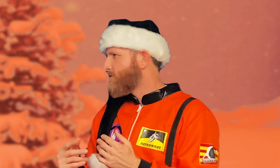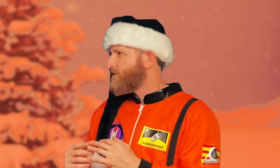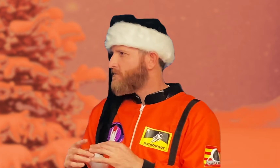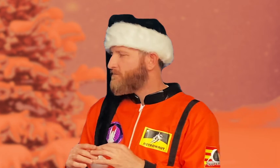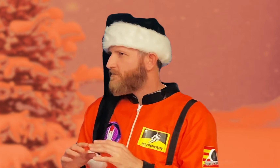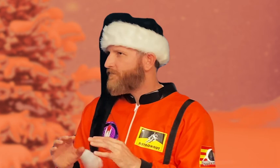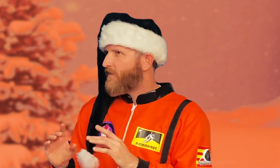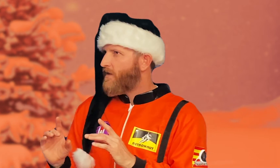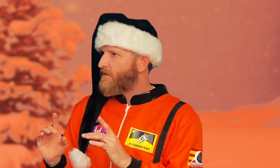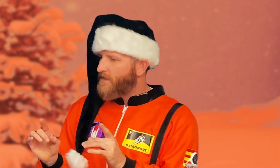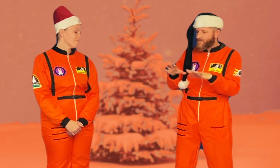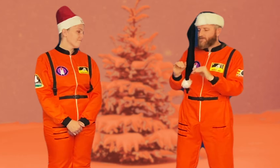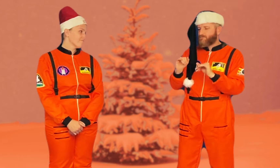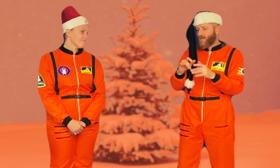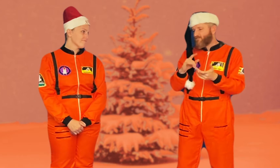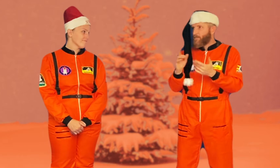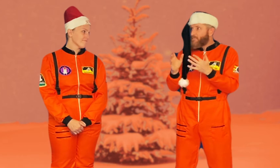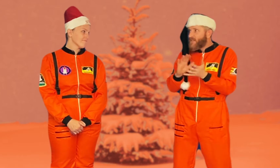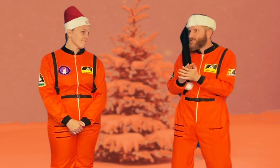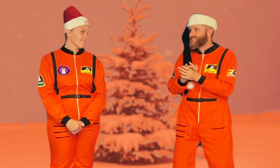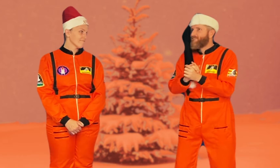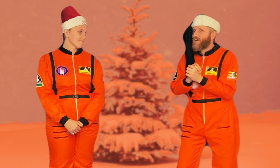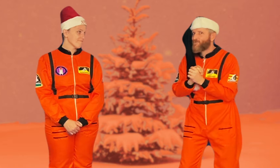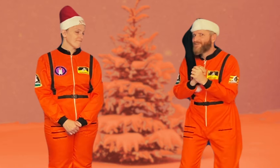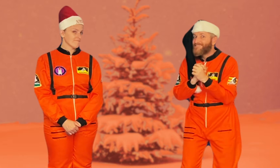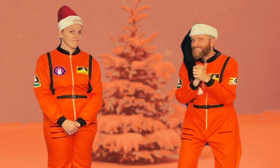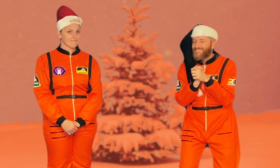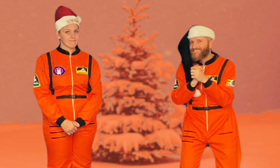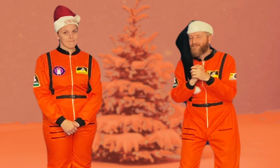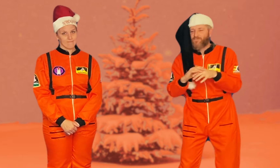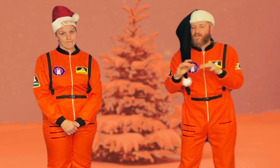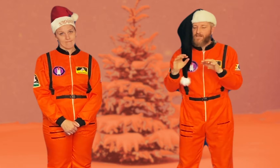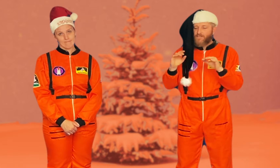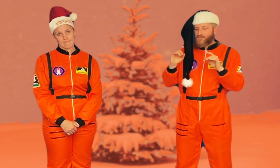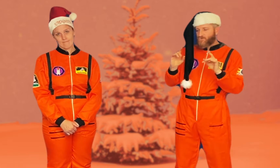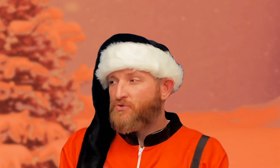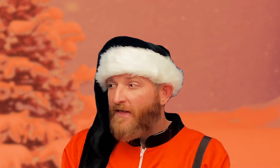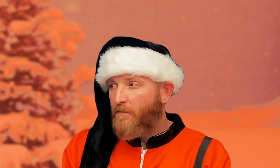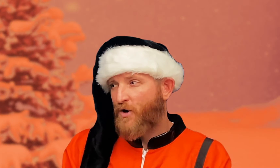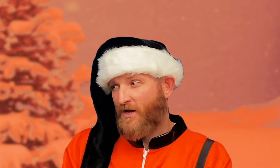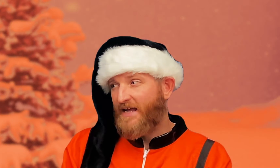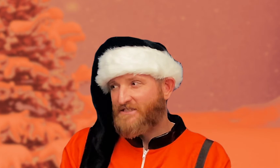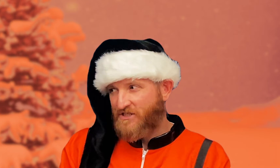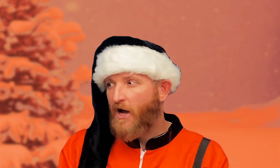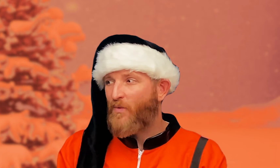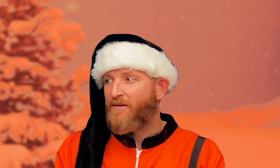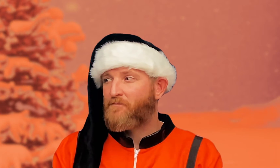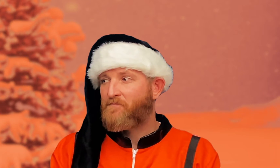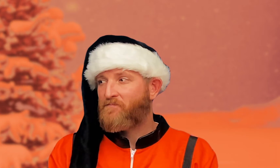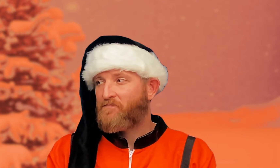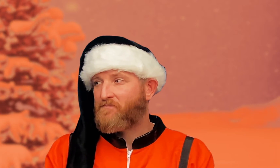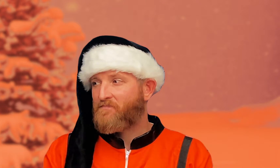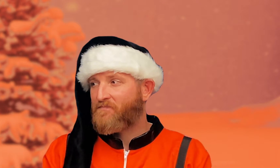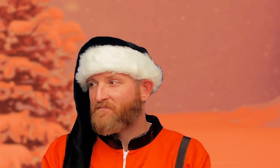so... Yeah. Kind of got off on a political sci-fi rant there. Let's mm-hmm. Let's try that part over again, shall we? Yes, thank you.